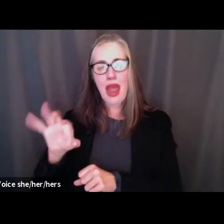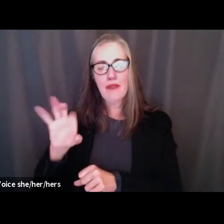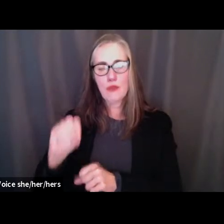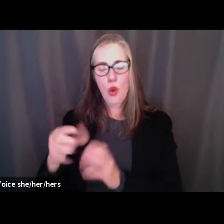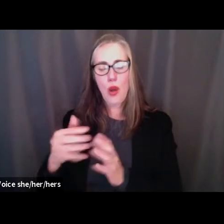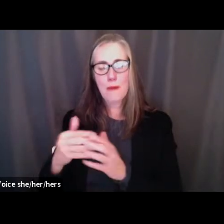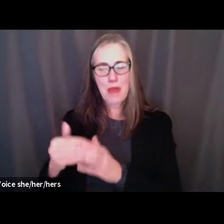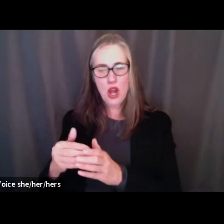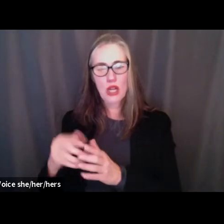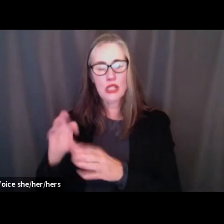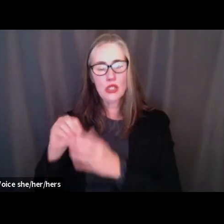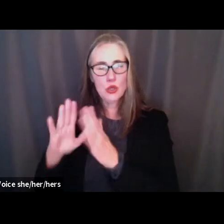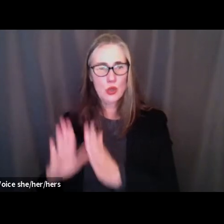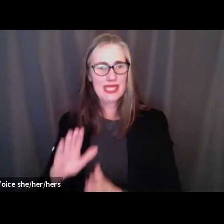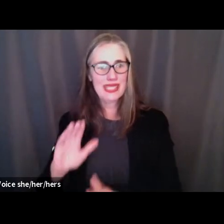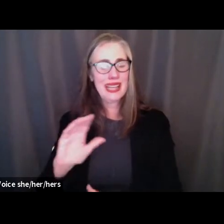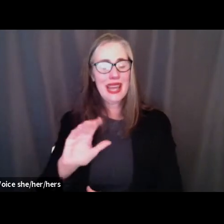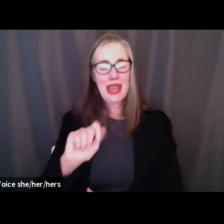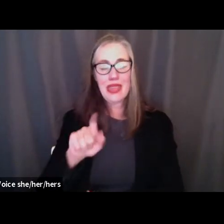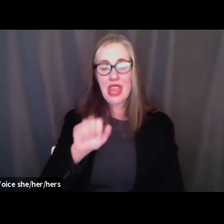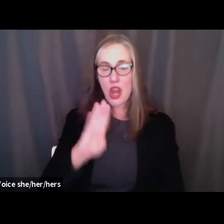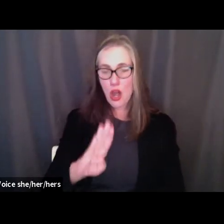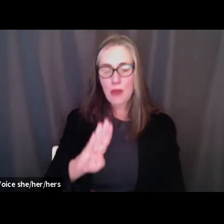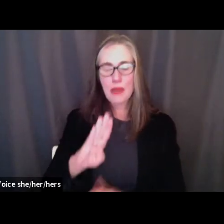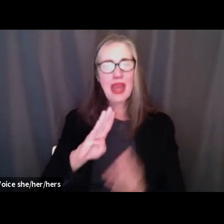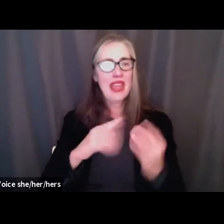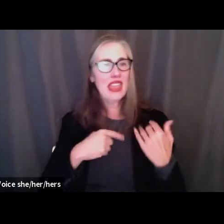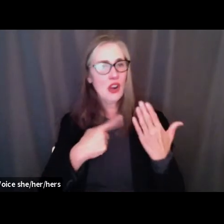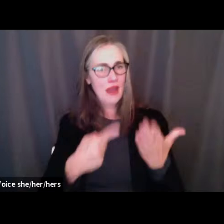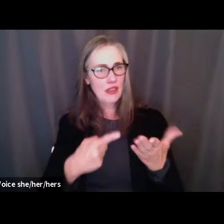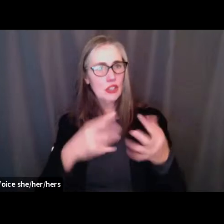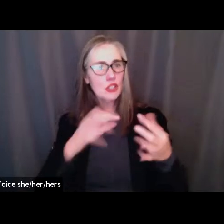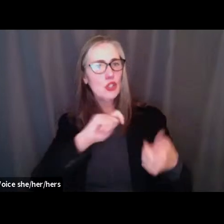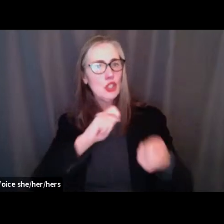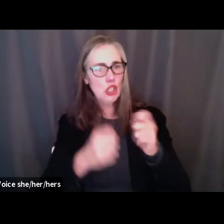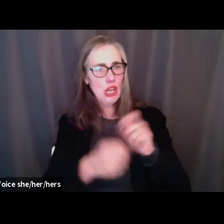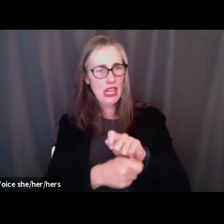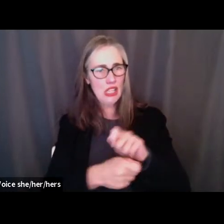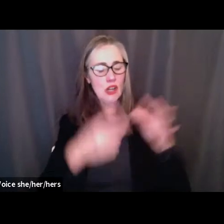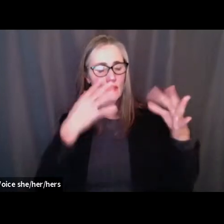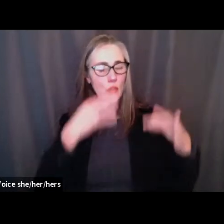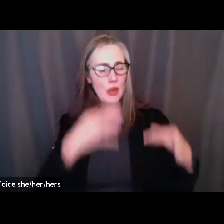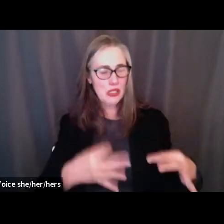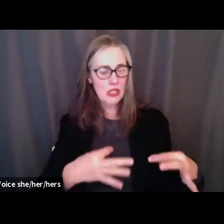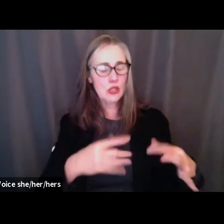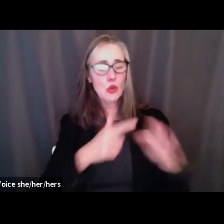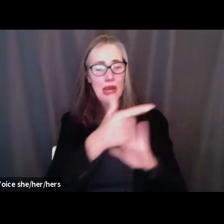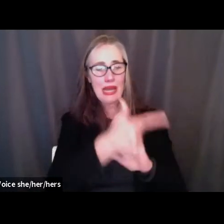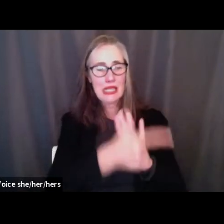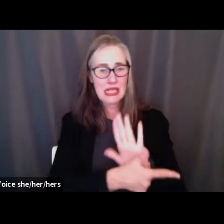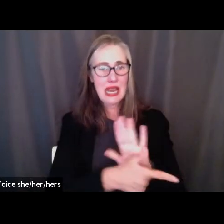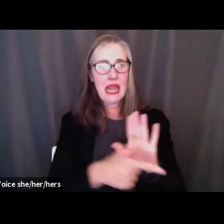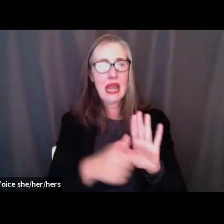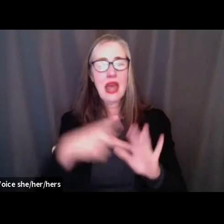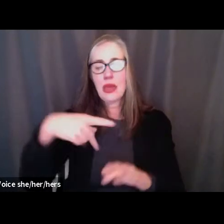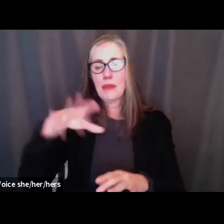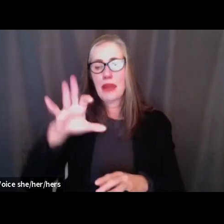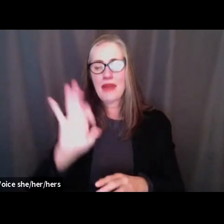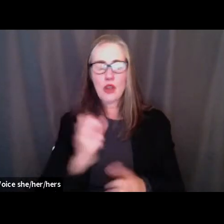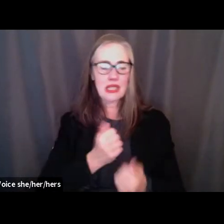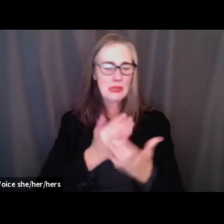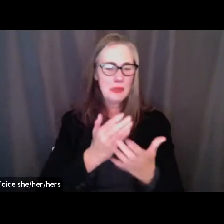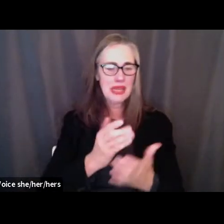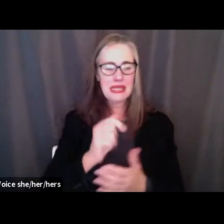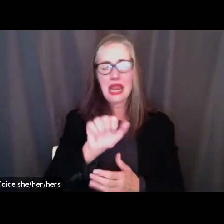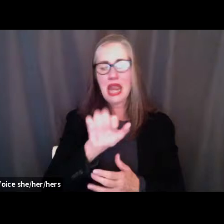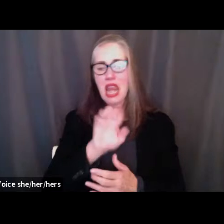reported their efforts to change the party's literature, the resolutions, the legislations, the platform, and to express the sentiment of the Arab